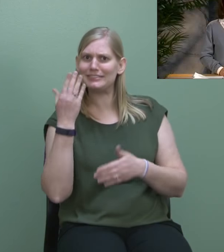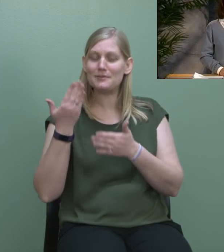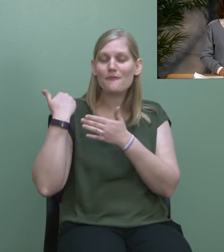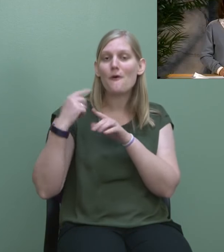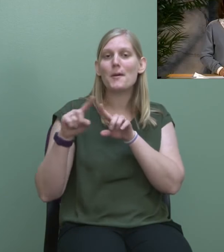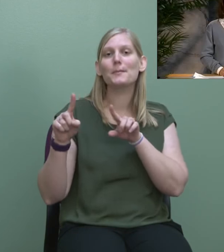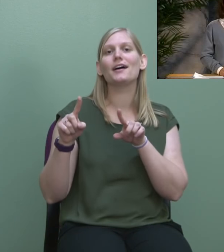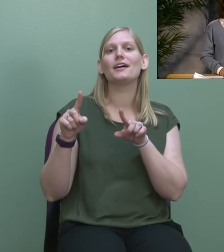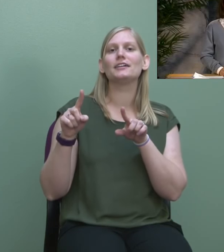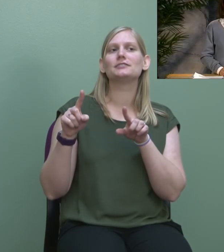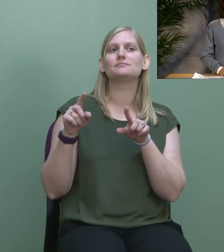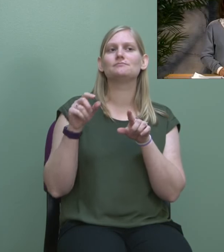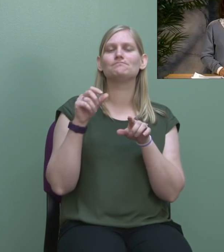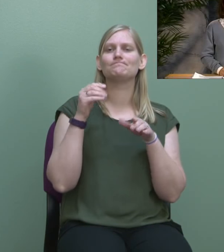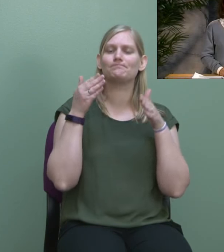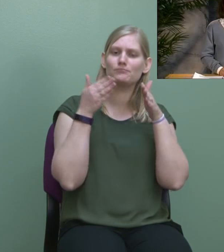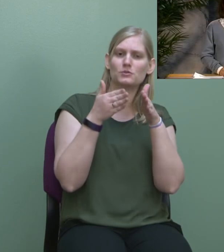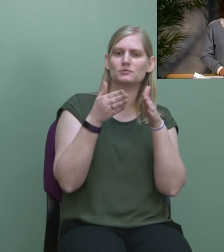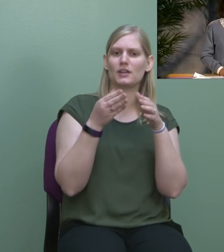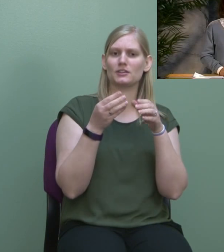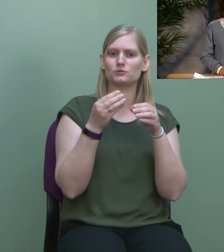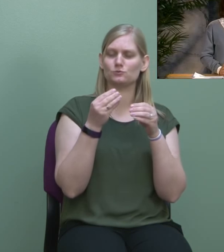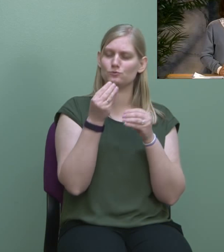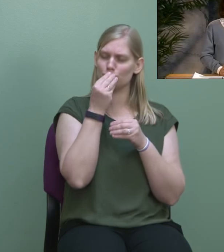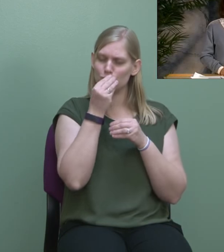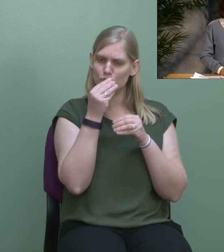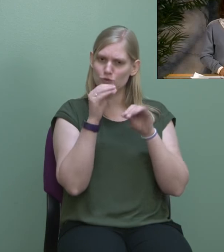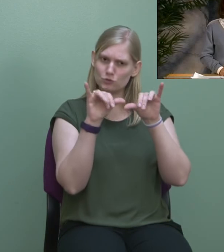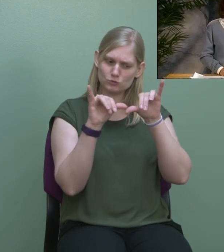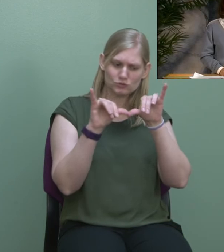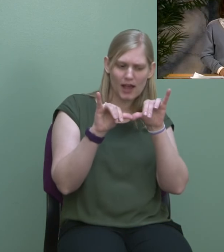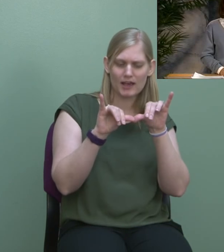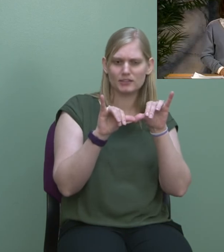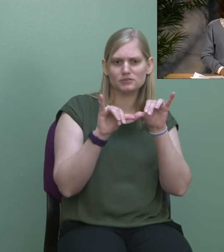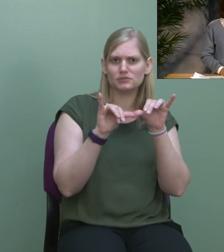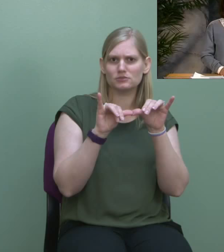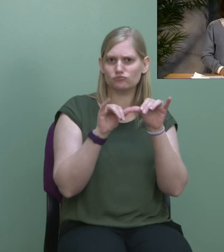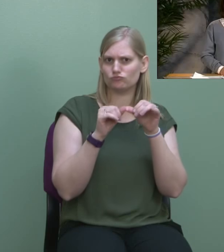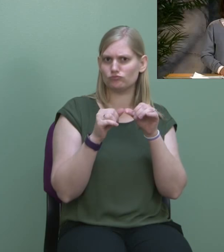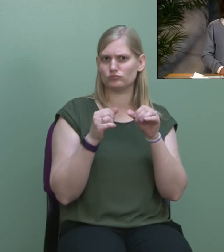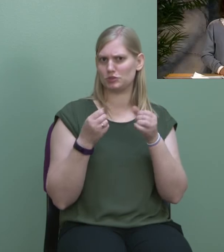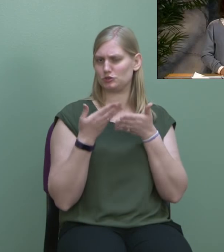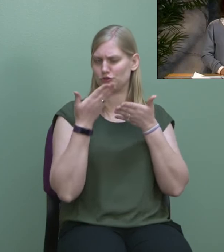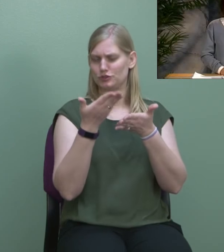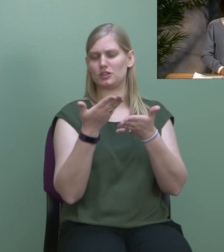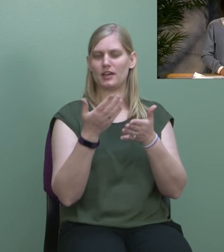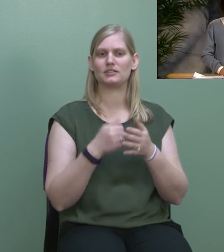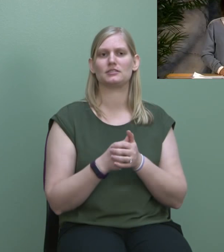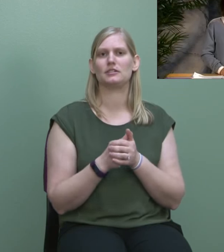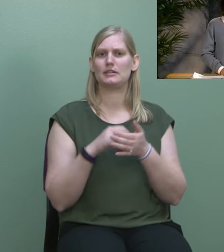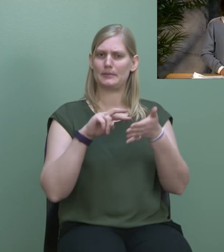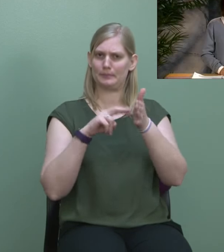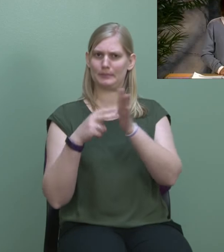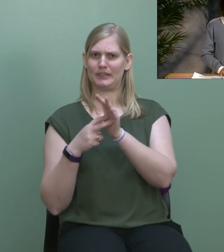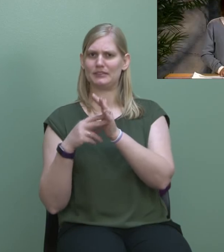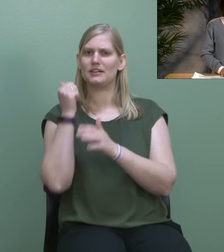the serving sizes that it suggests and exactly what that means for each day as we